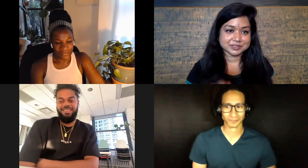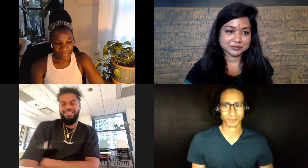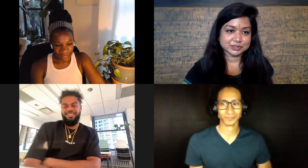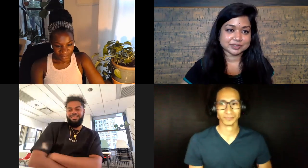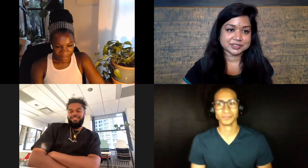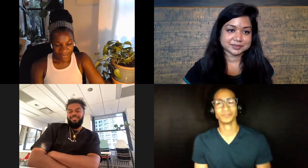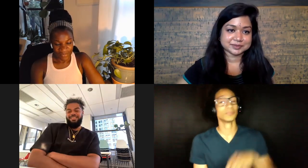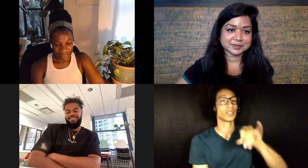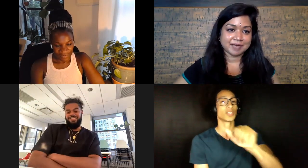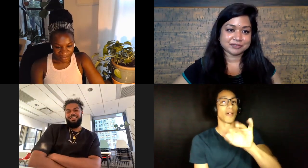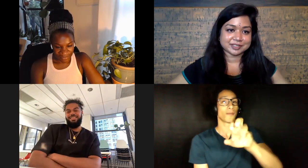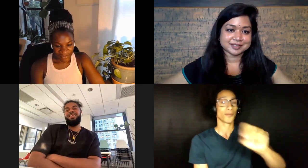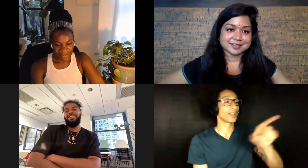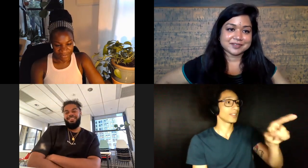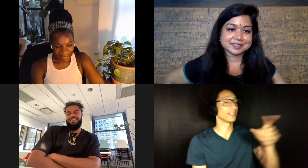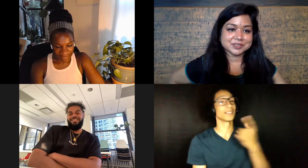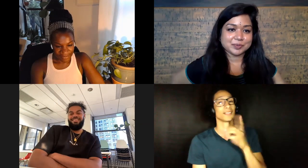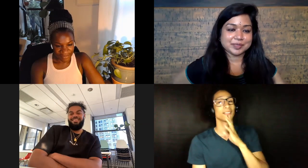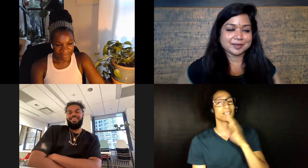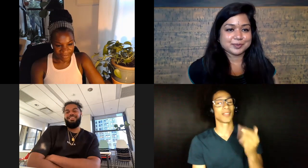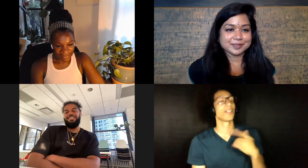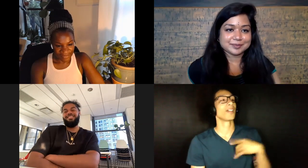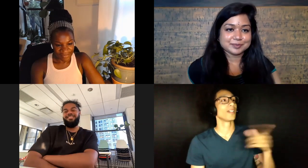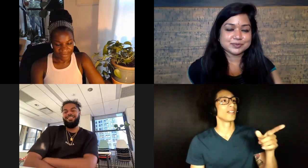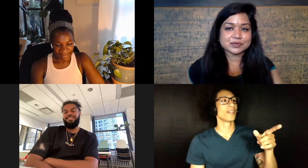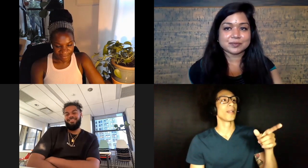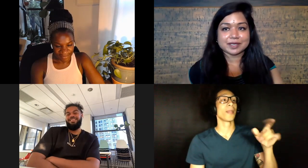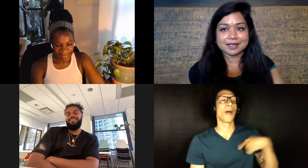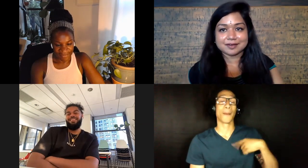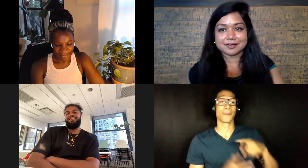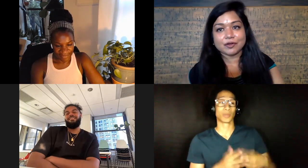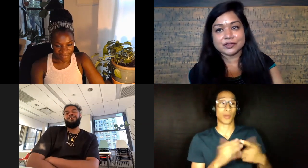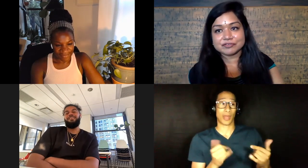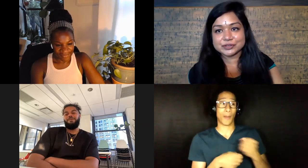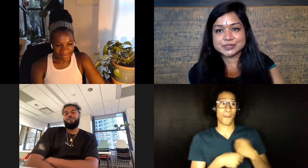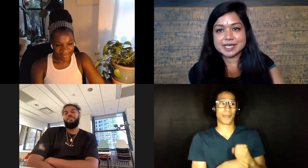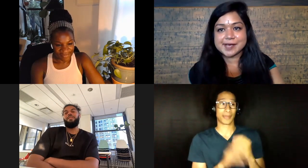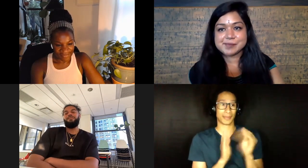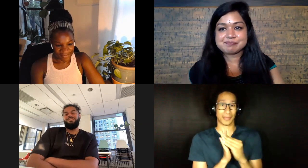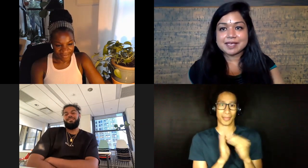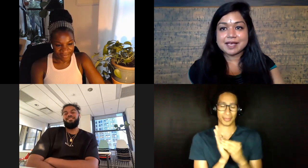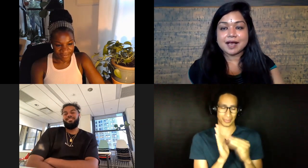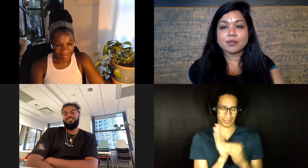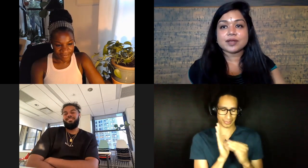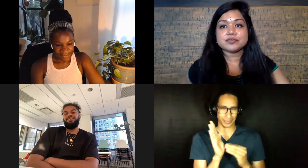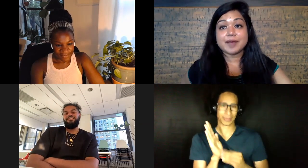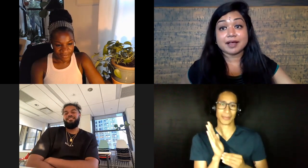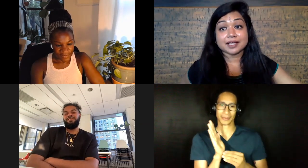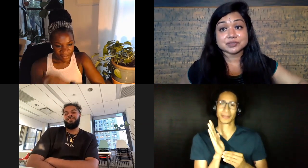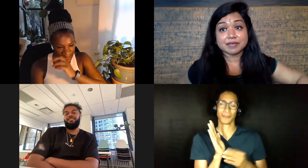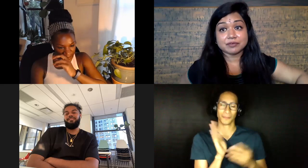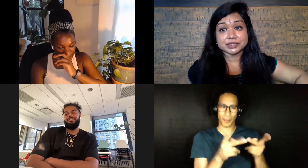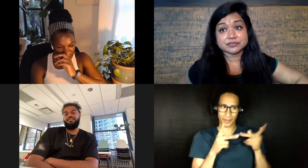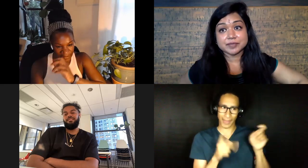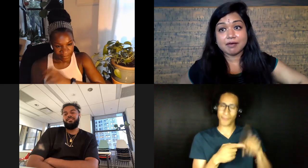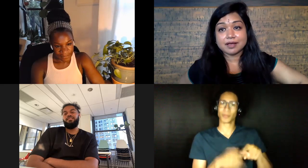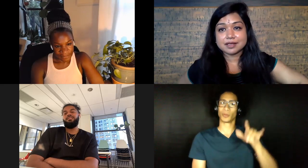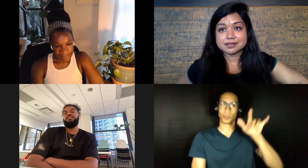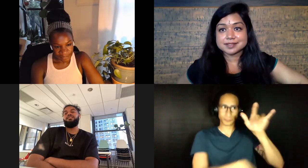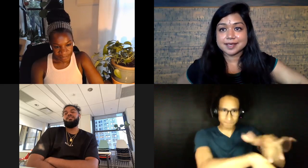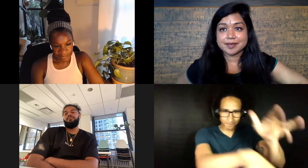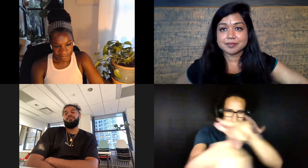you feel about, being in positions where you are, and what obligation, if any, you feel like you have to kind of